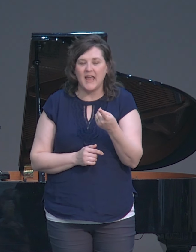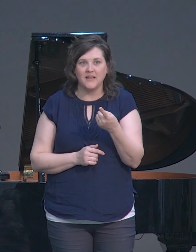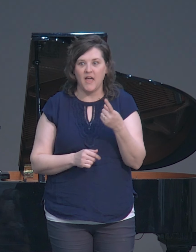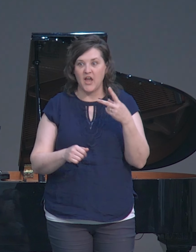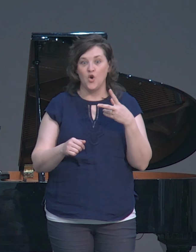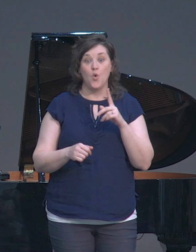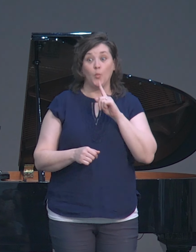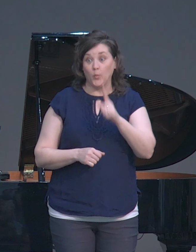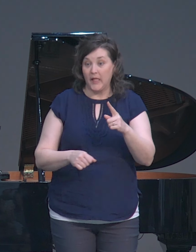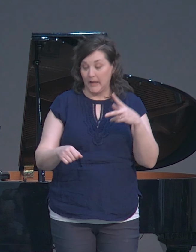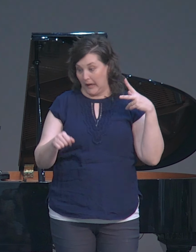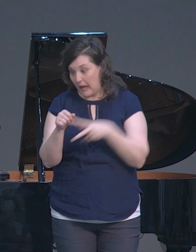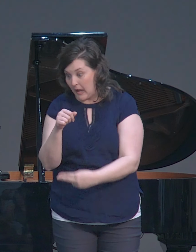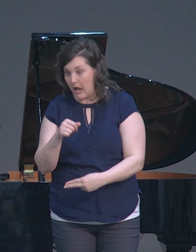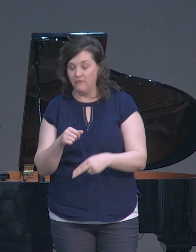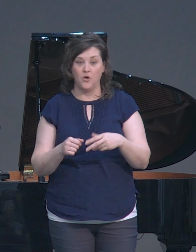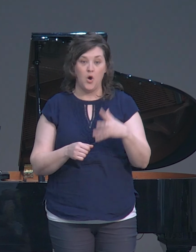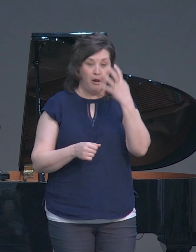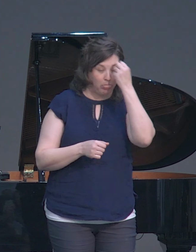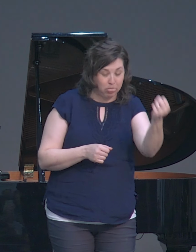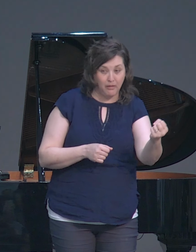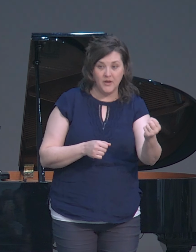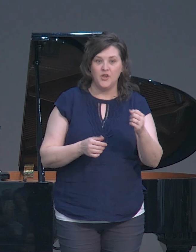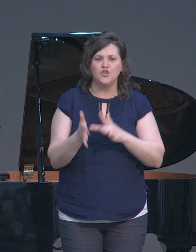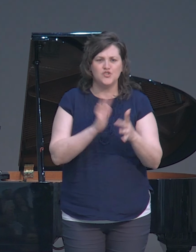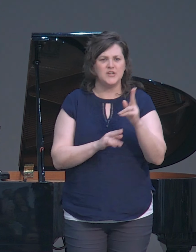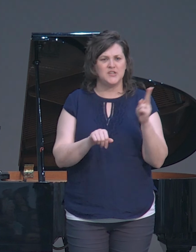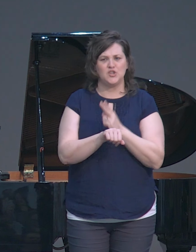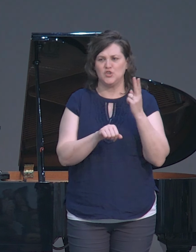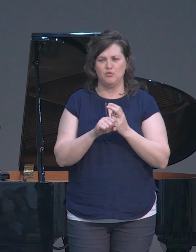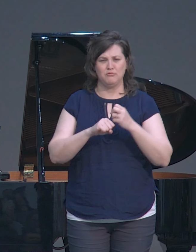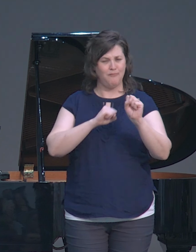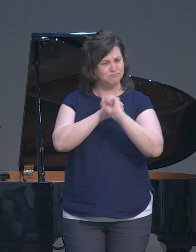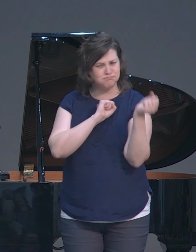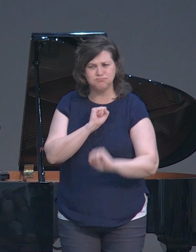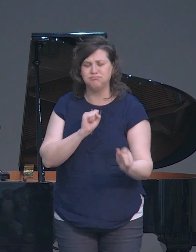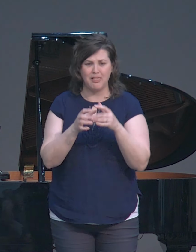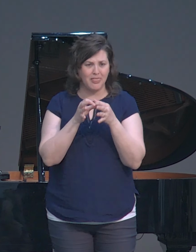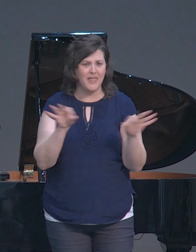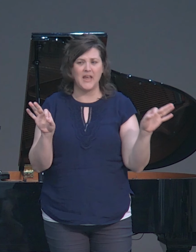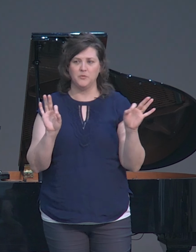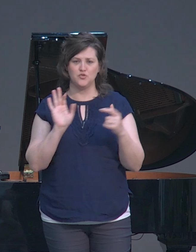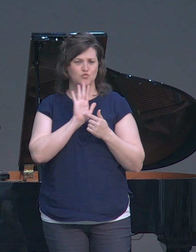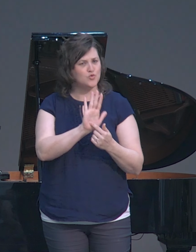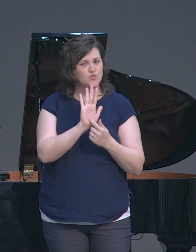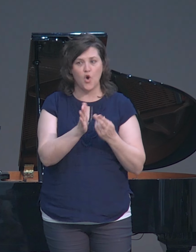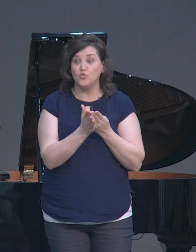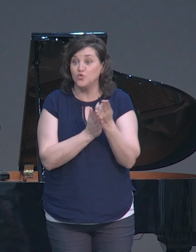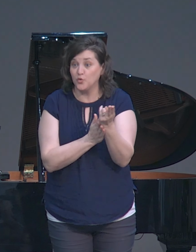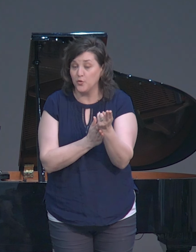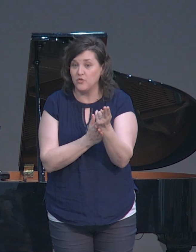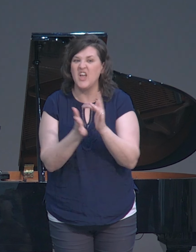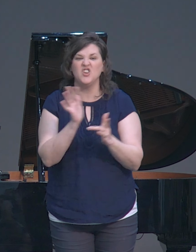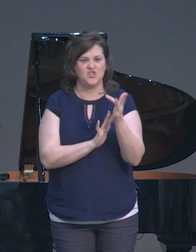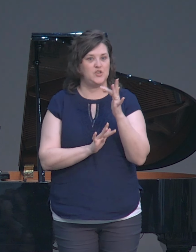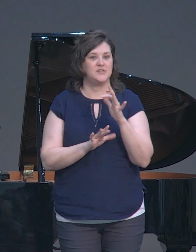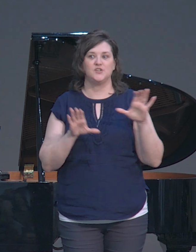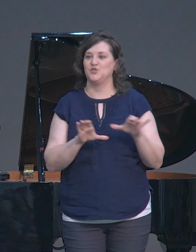We can remember that Jesus did use extreme language to illustrate a truth. I believe Jesus is doing the